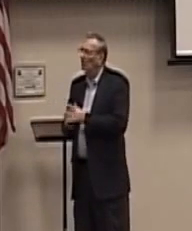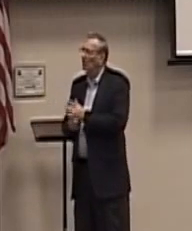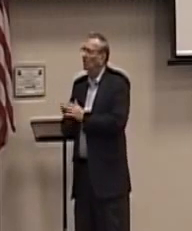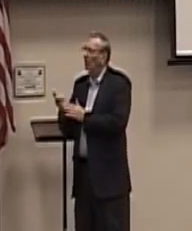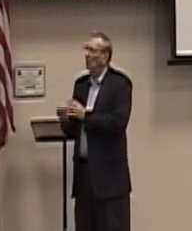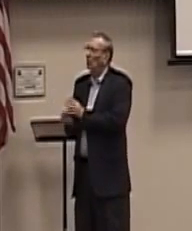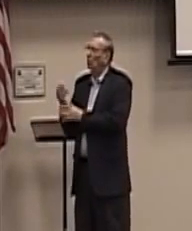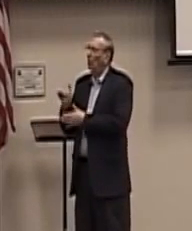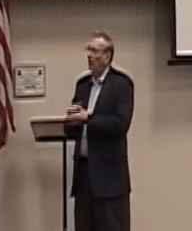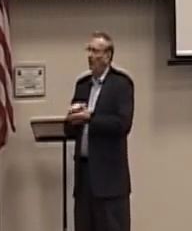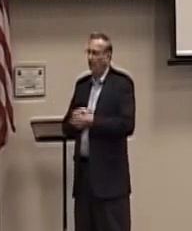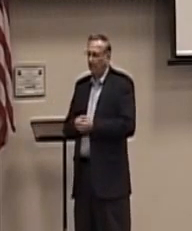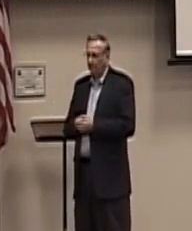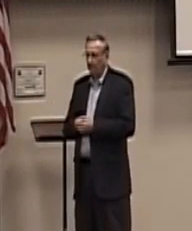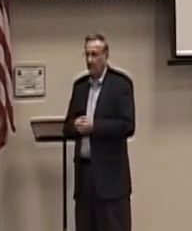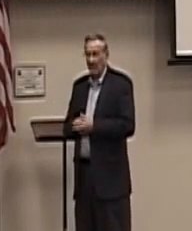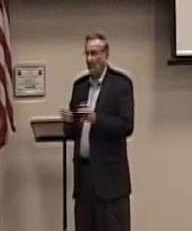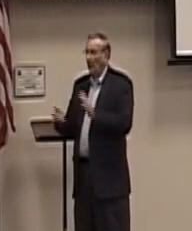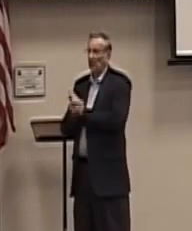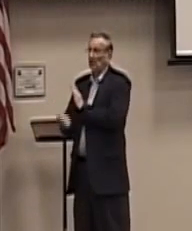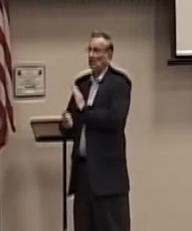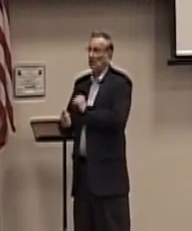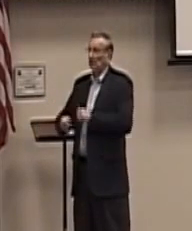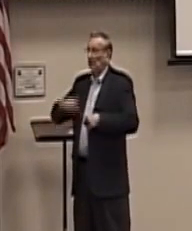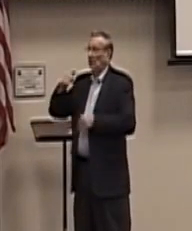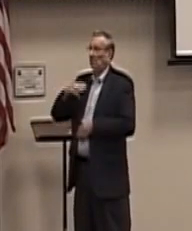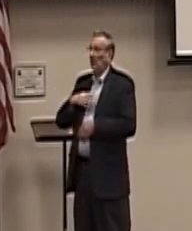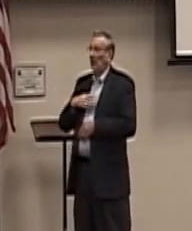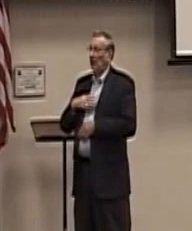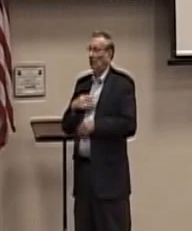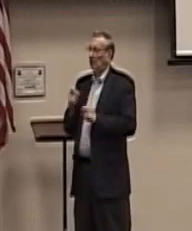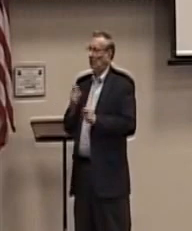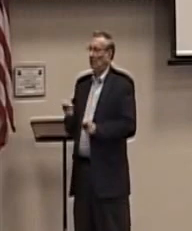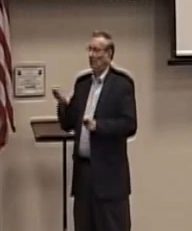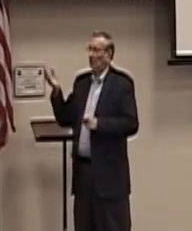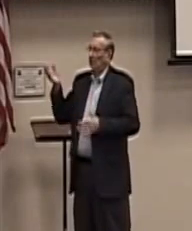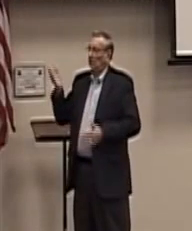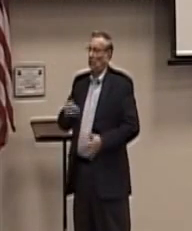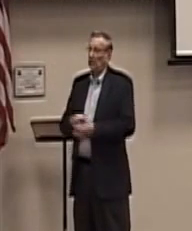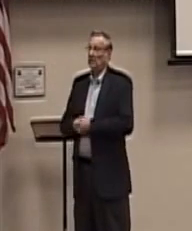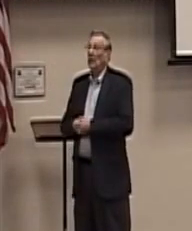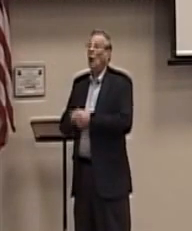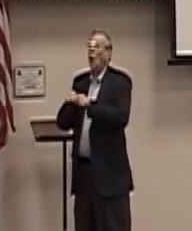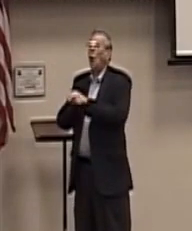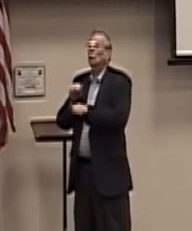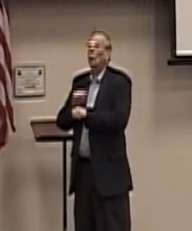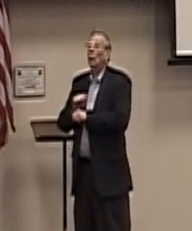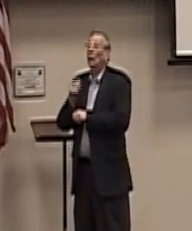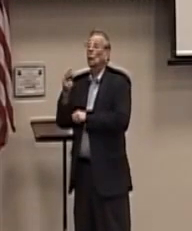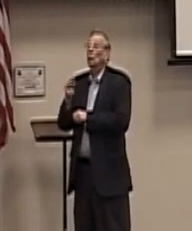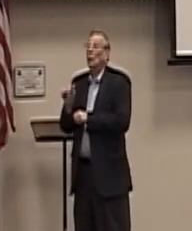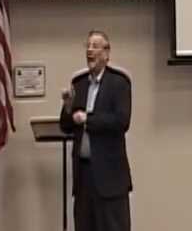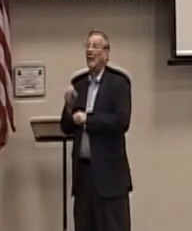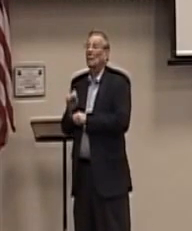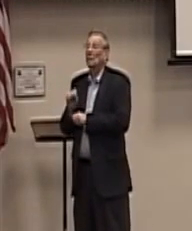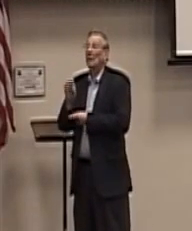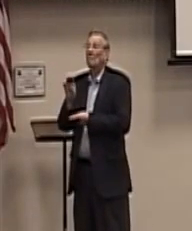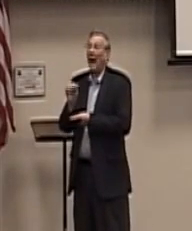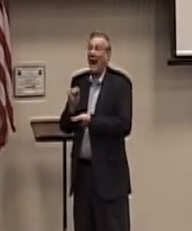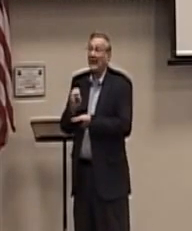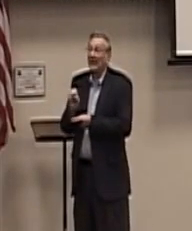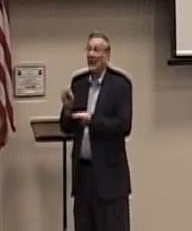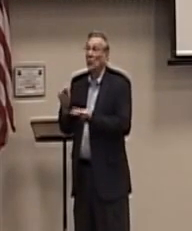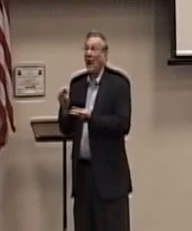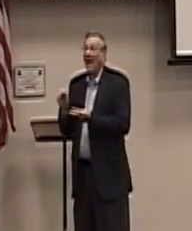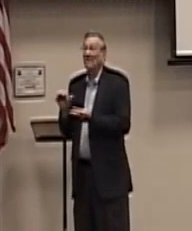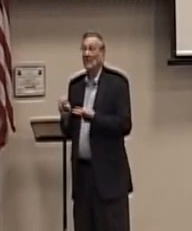grow that. Very talented young man, very gifted teacher. He's also working with 2 AIMers, Bonnie and